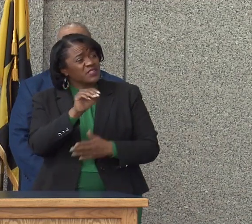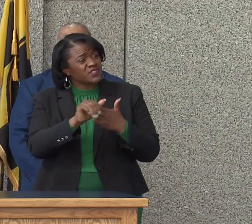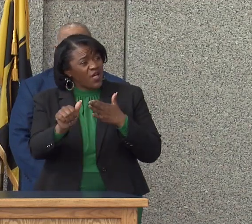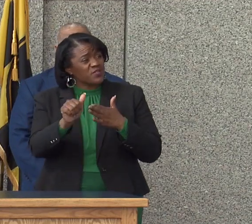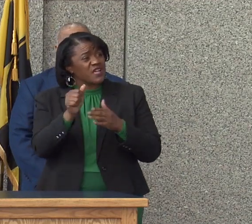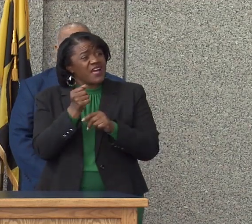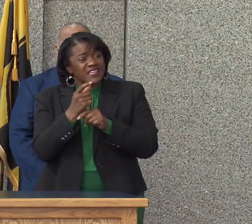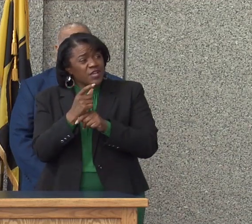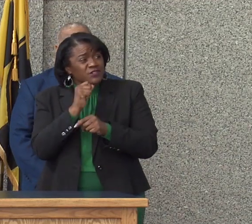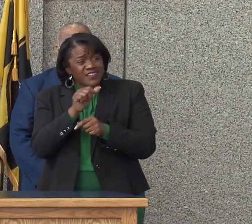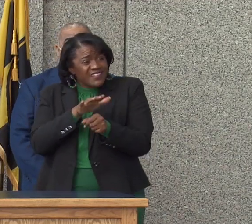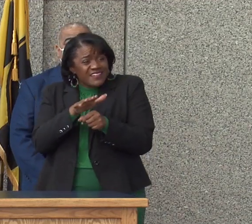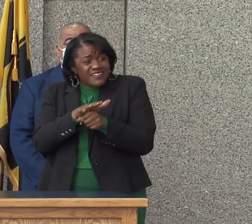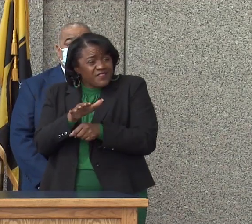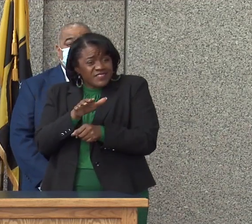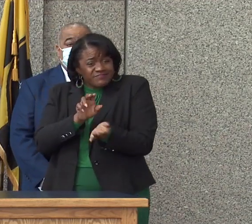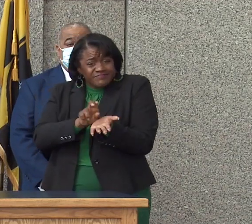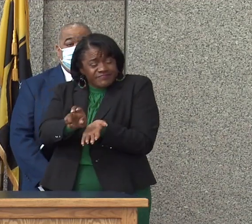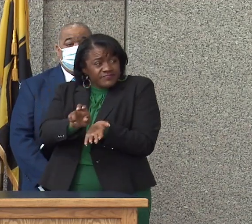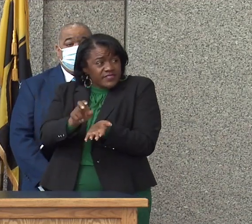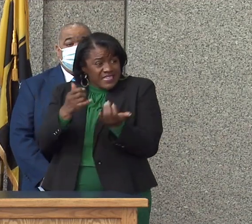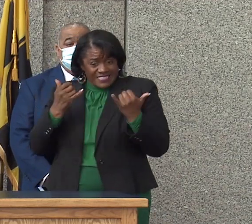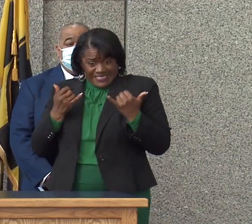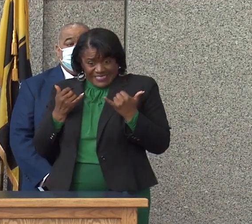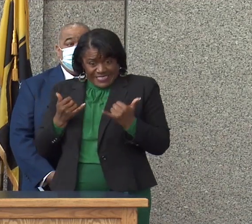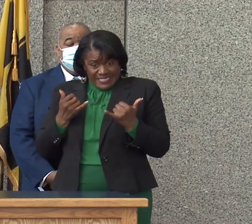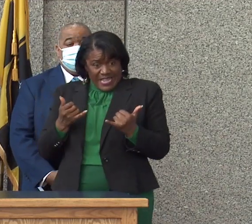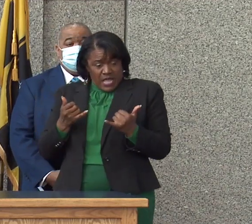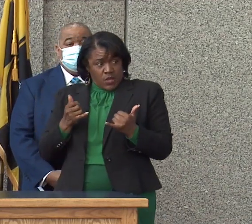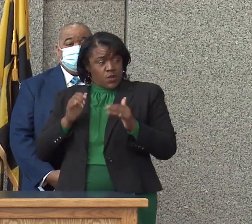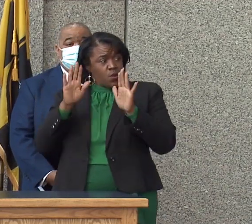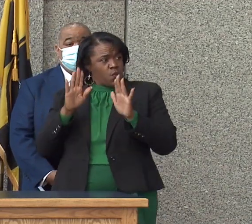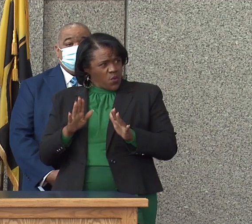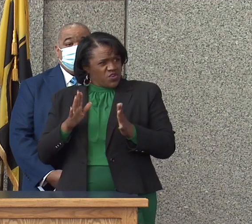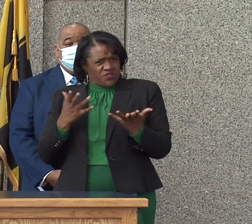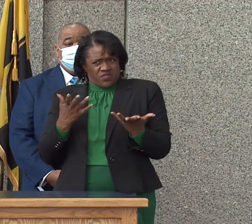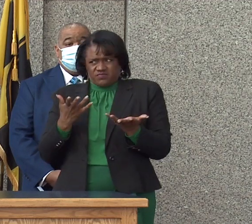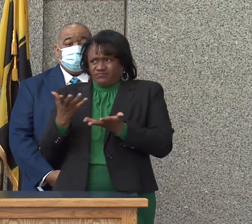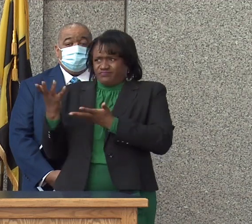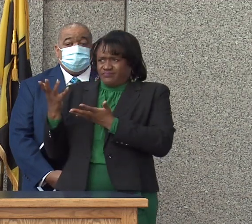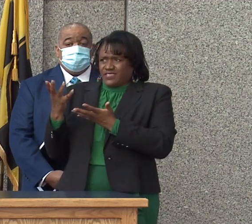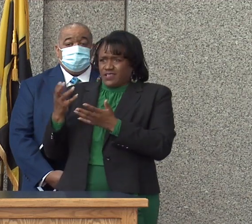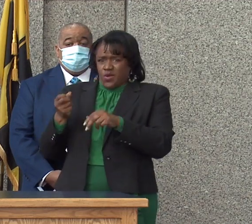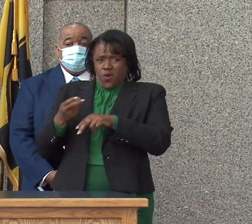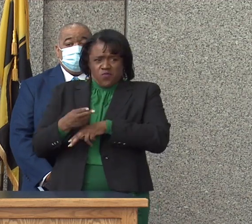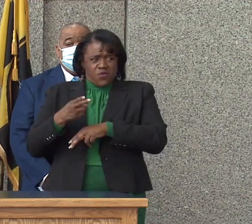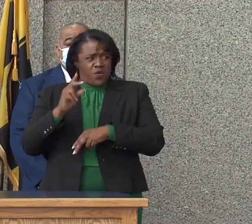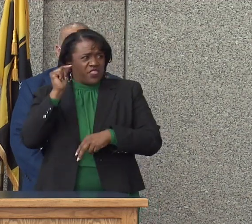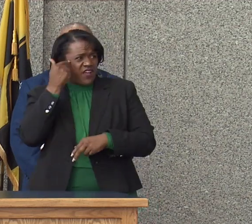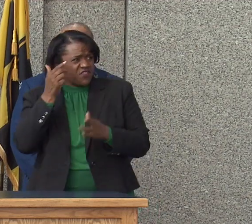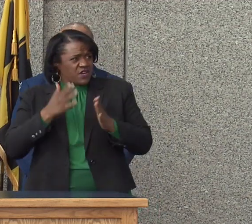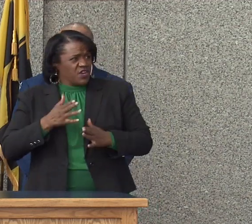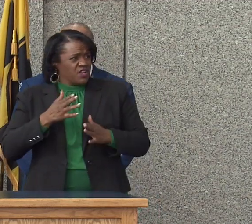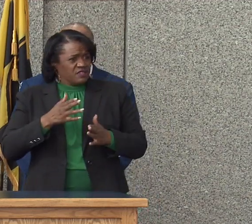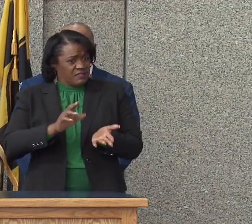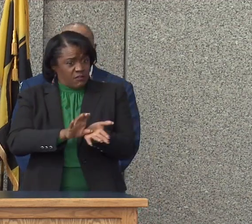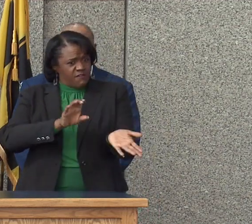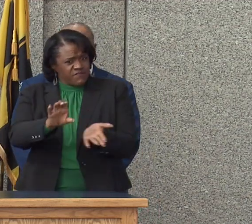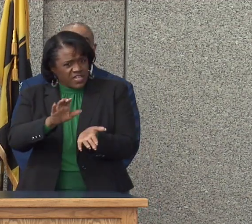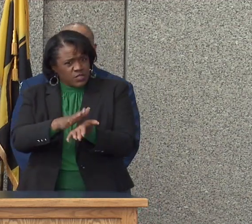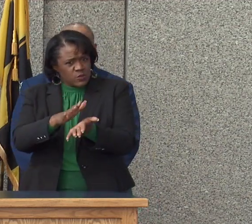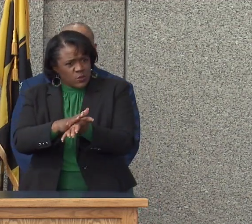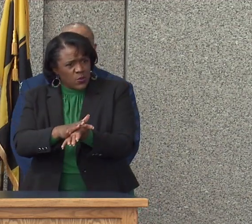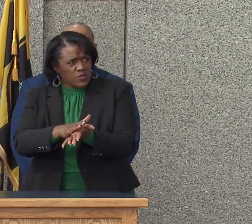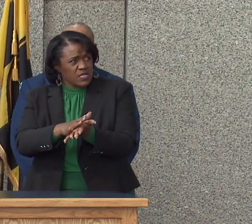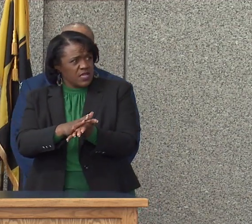year by our state, and that just now, after our wonderful General Assembly overrode the governor's short-sighted veto of fully funding schools